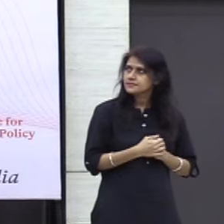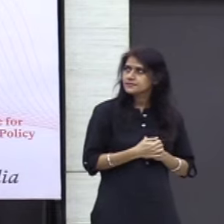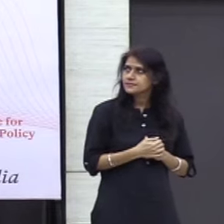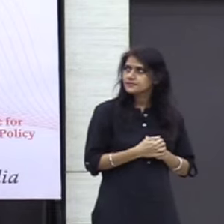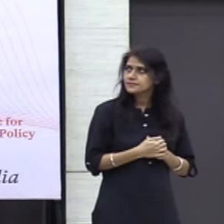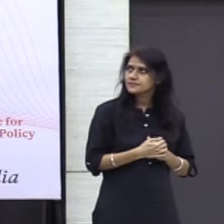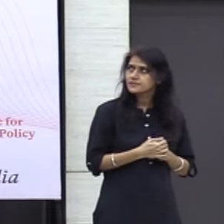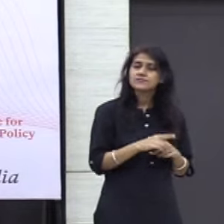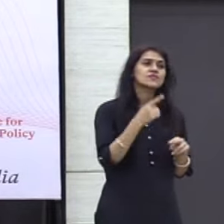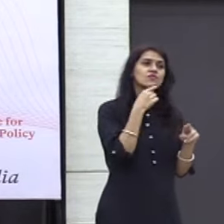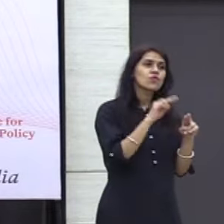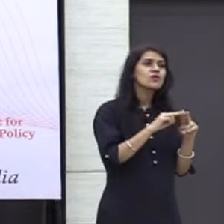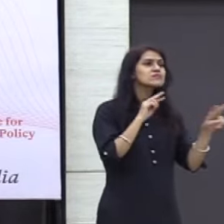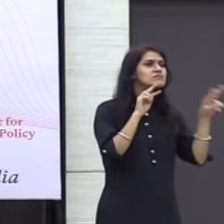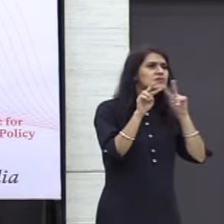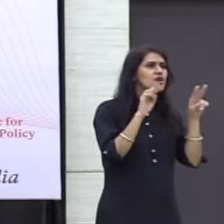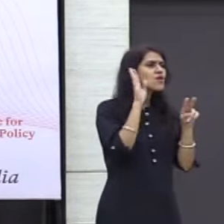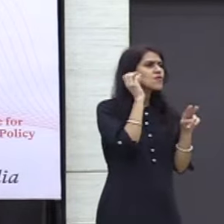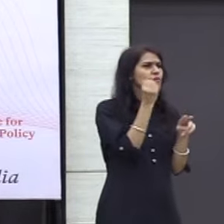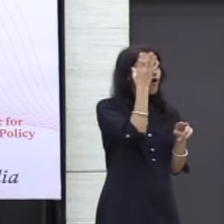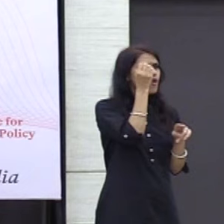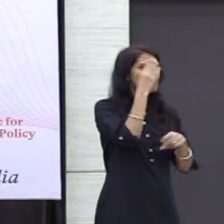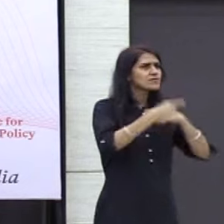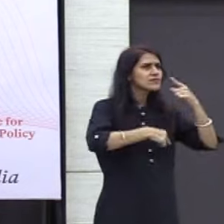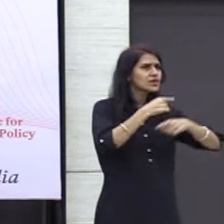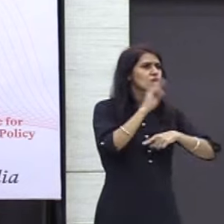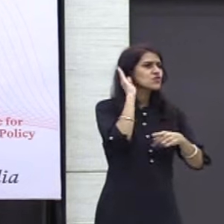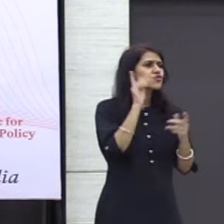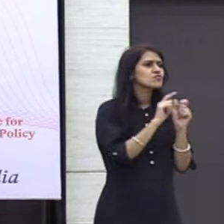if you really look at every morning's newspaper,